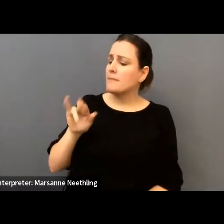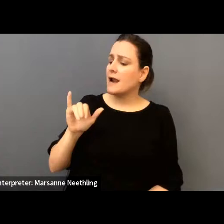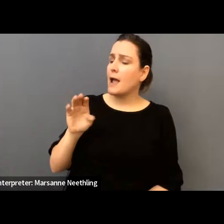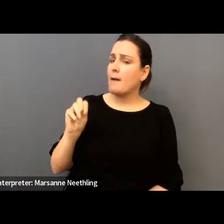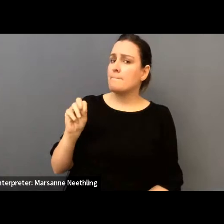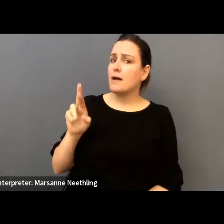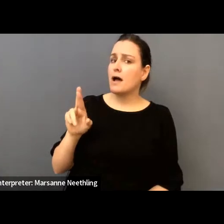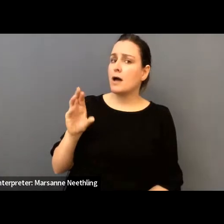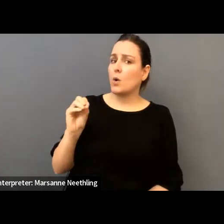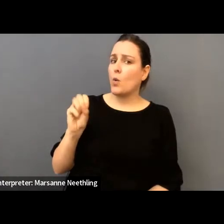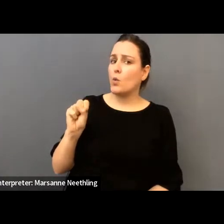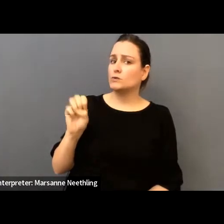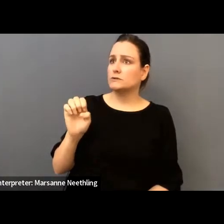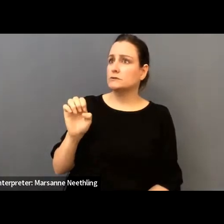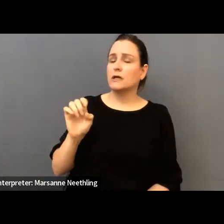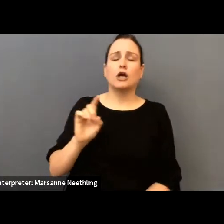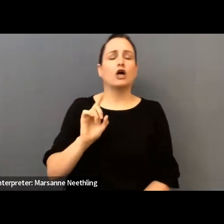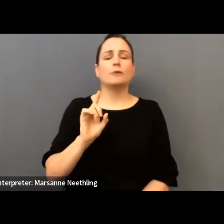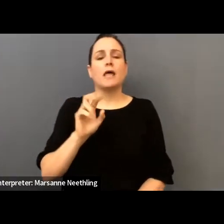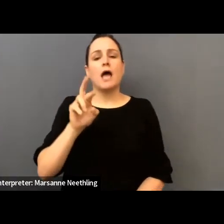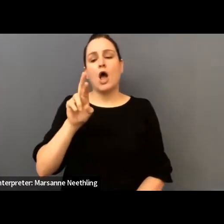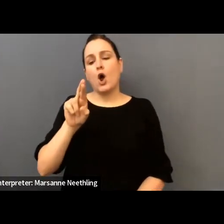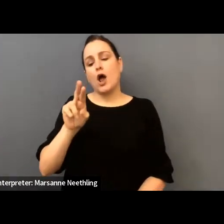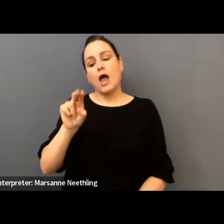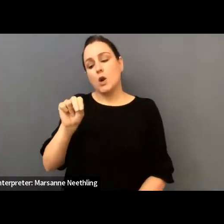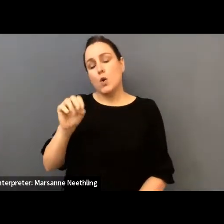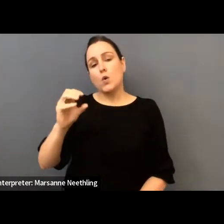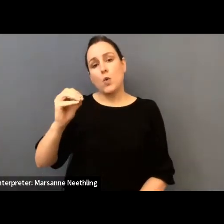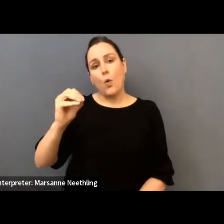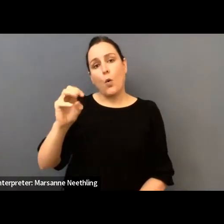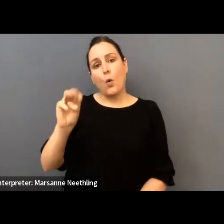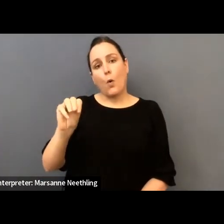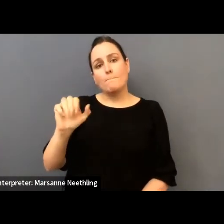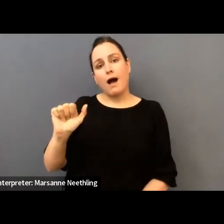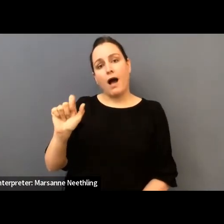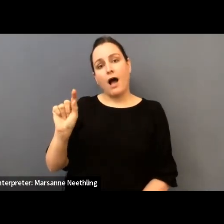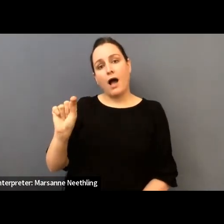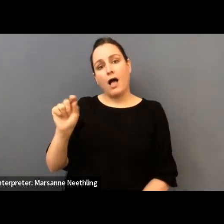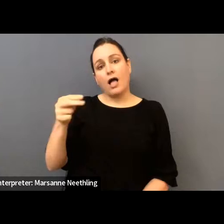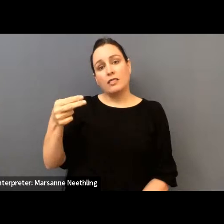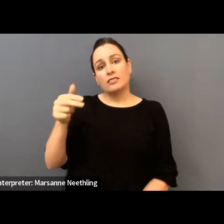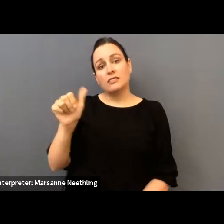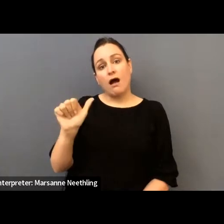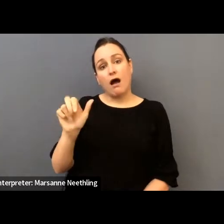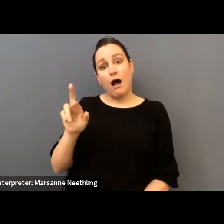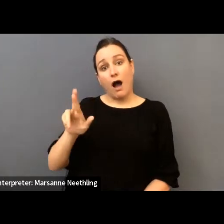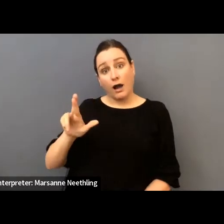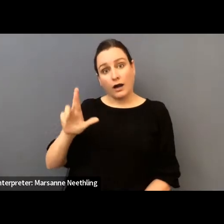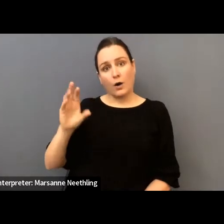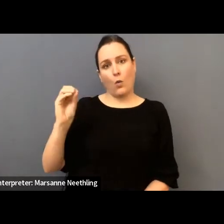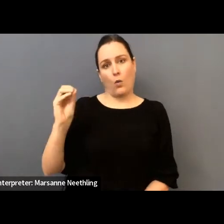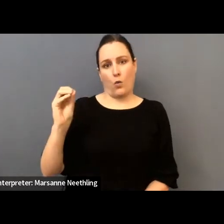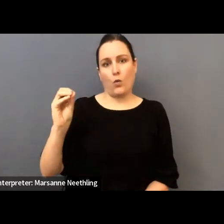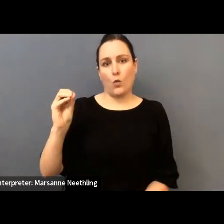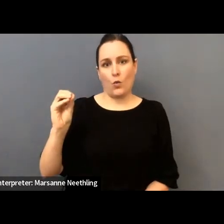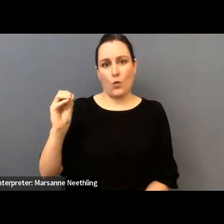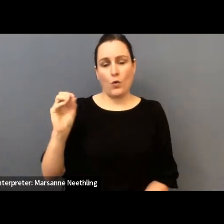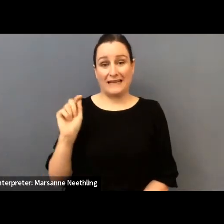Yeah, Nomataru Primrose. Nomataru Primrose, you're welcome to raise your